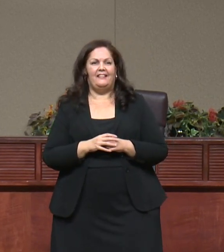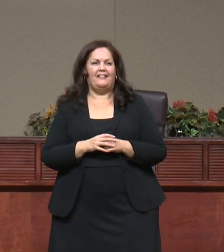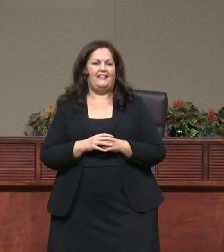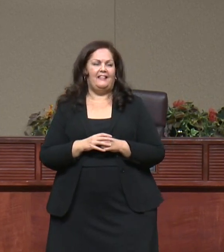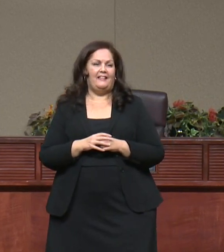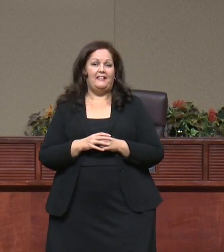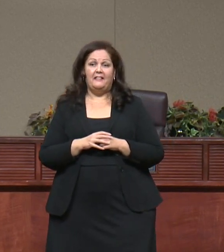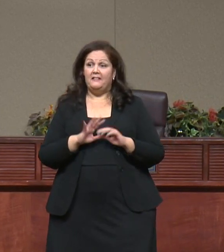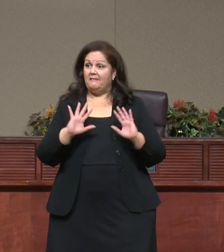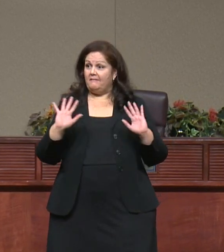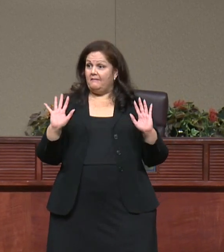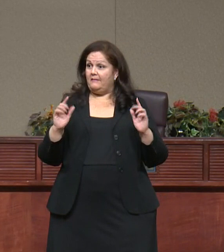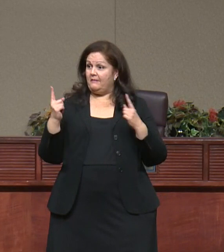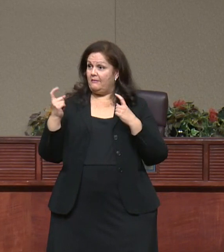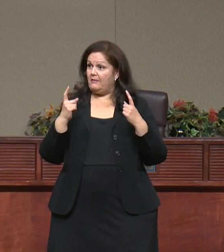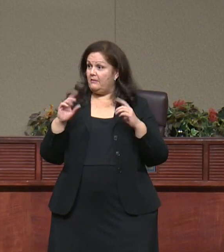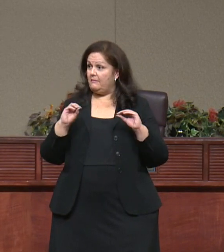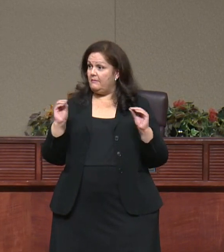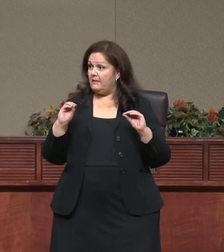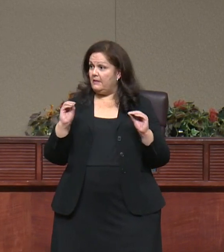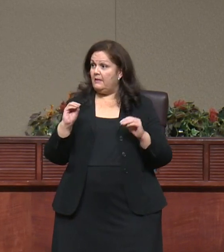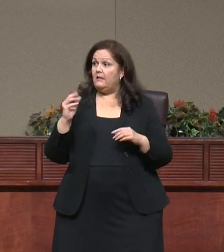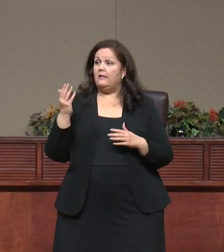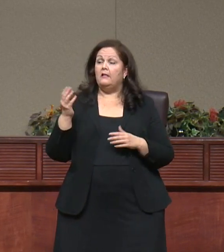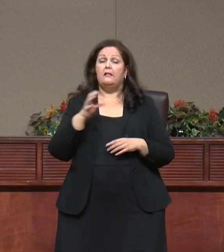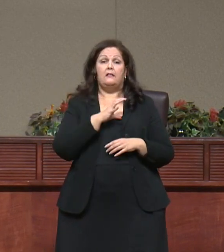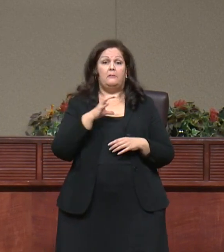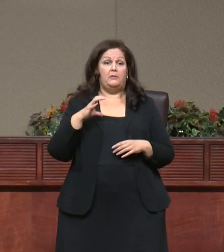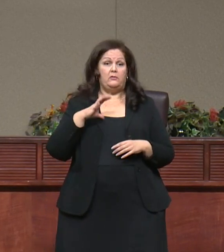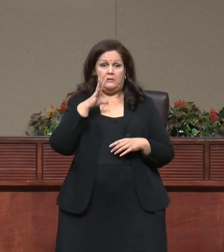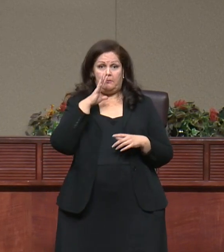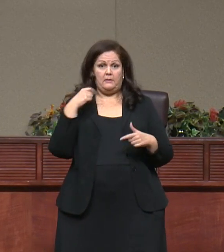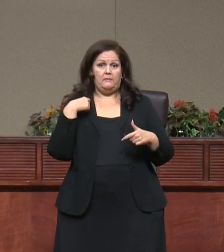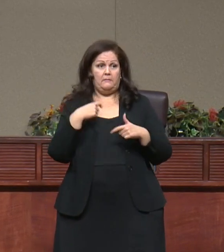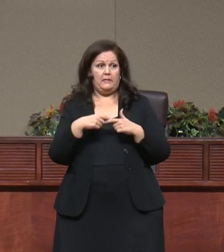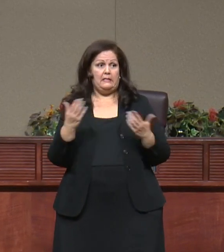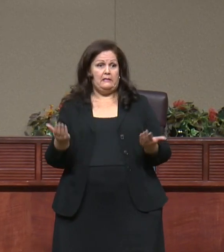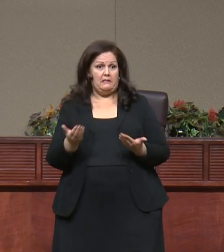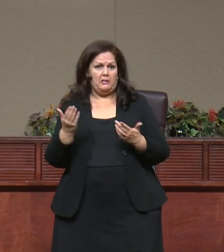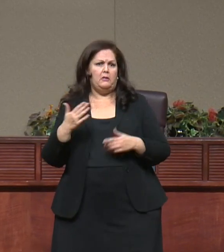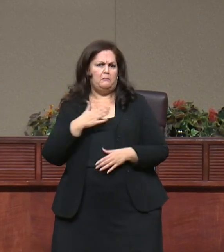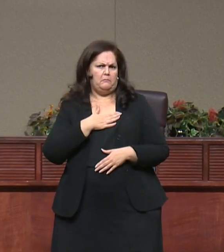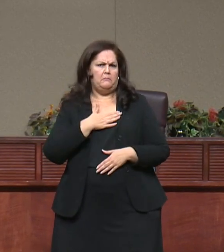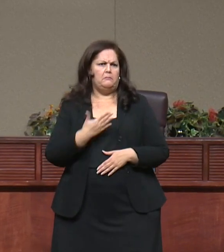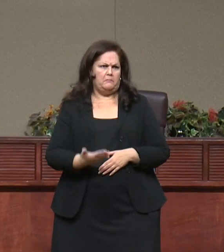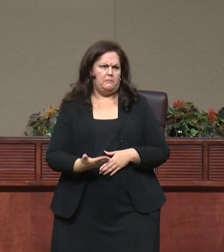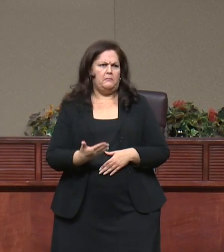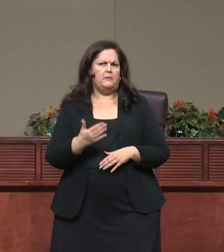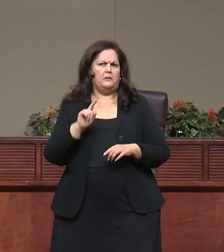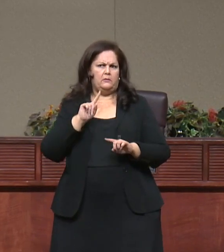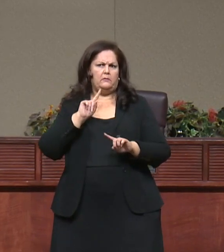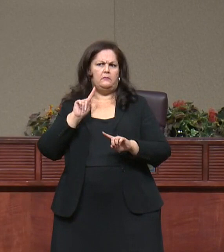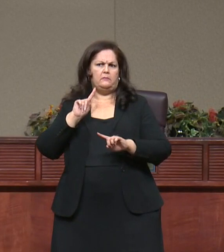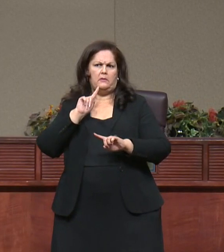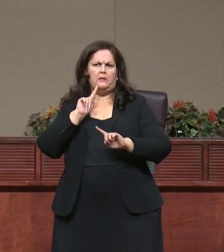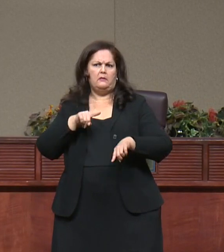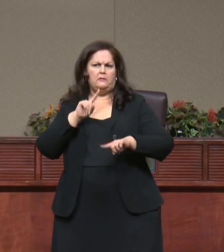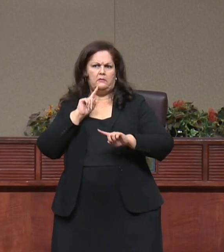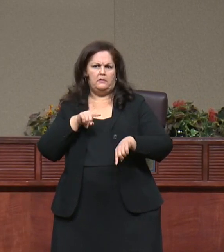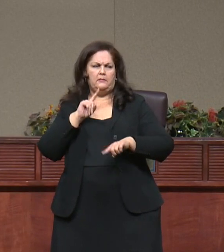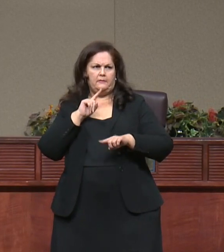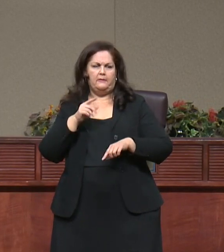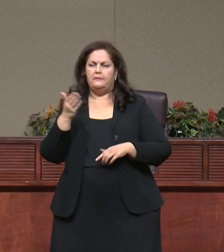If there are no questions, Commissioner Gomez-Cordero is here, and she's willing to take any tough questions along with Commissioner